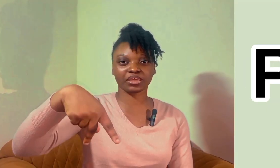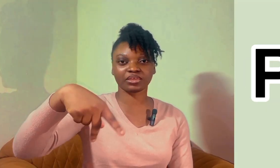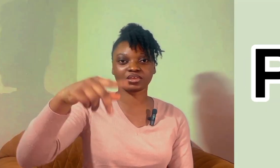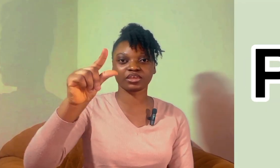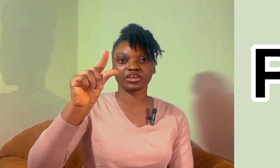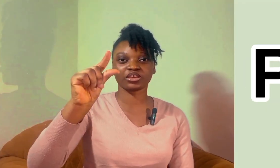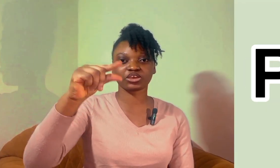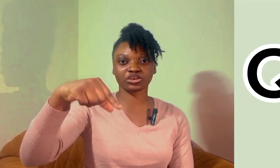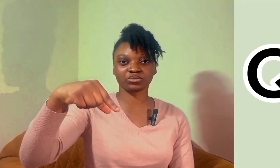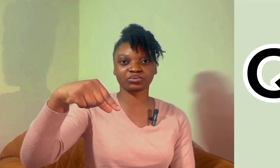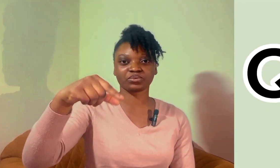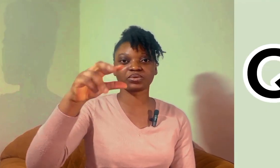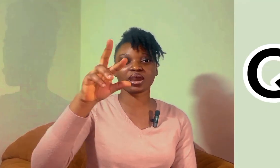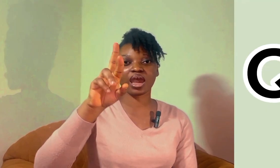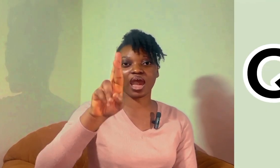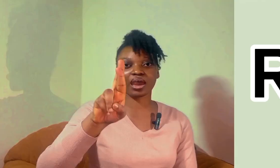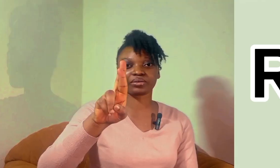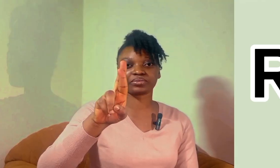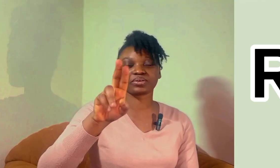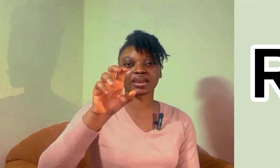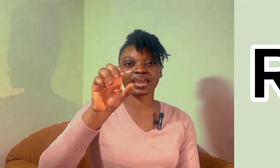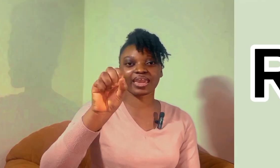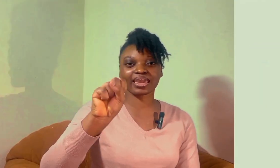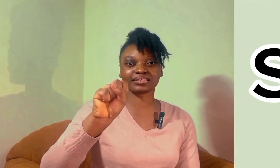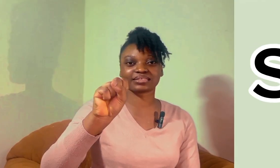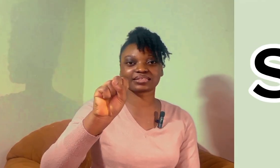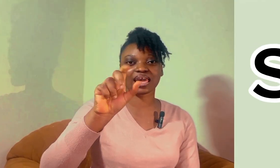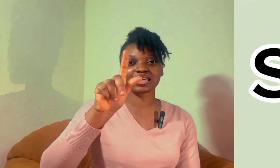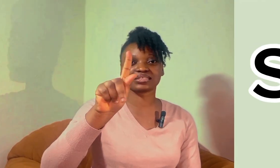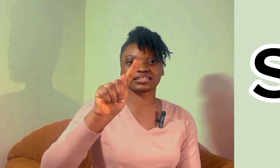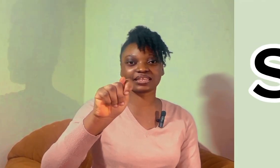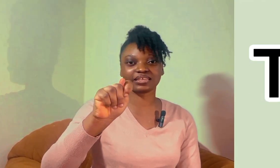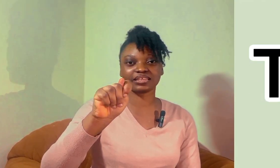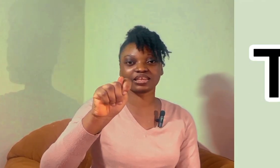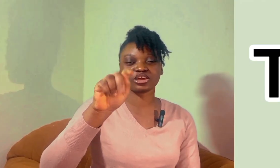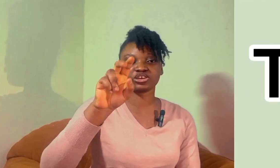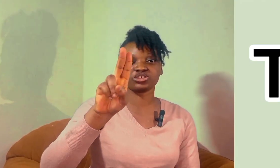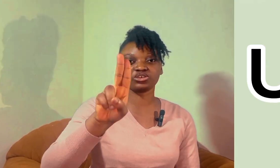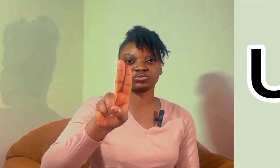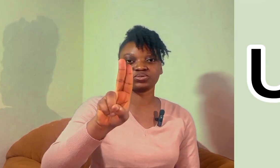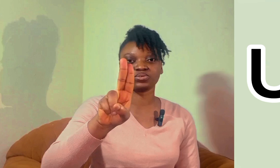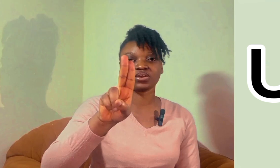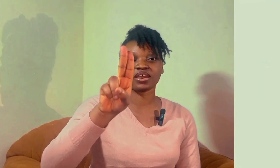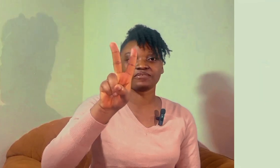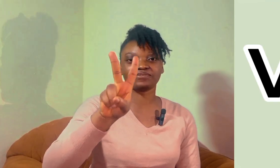P, Q, R, S, T, U,